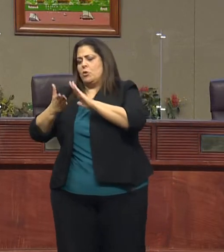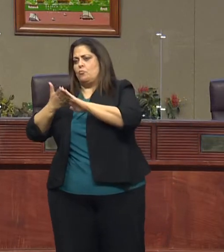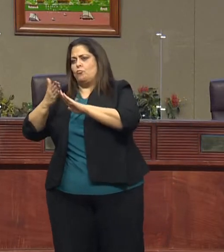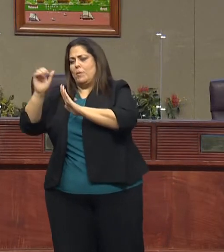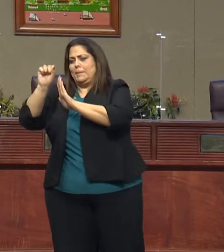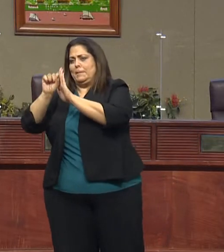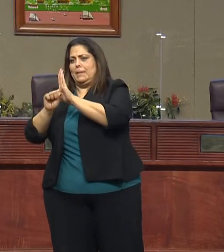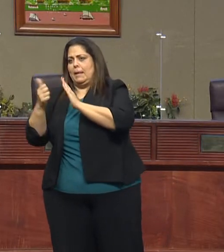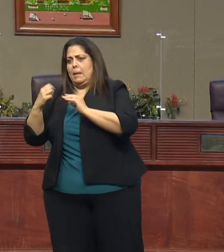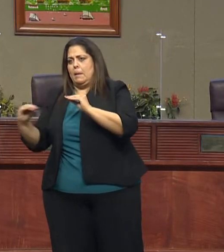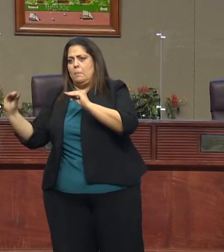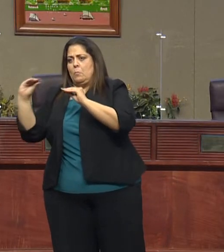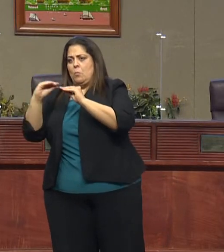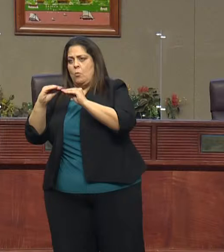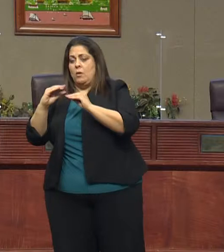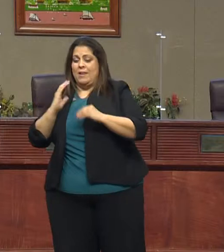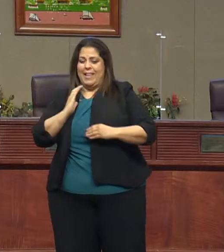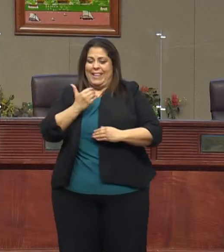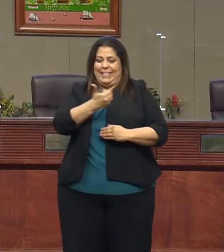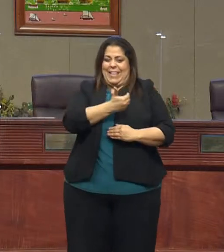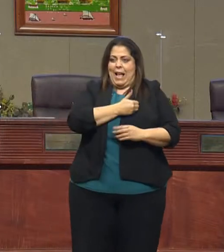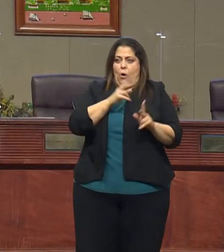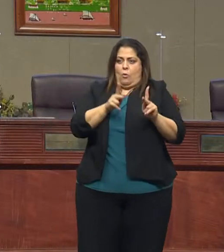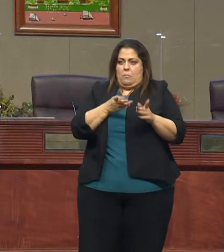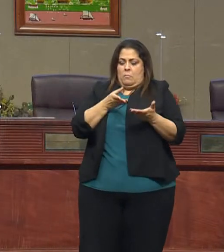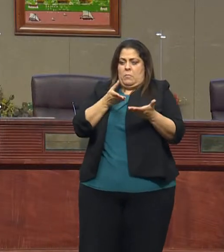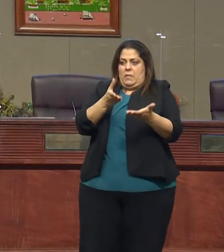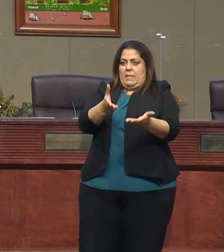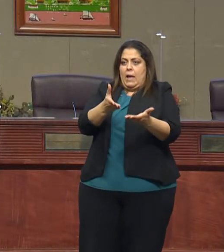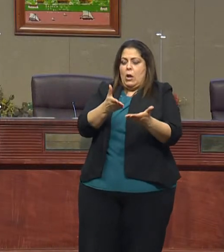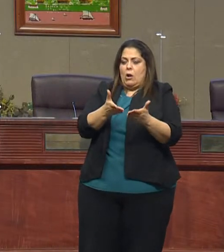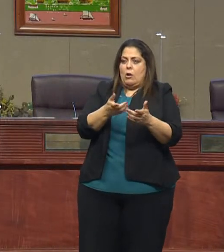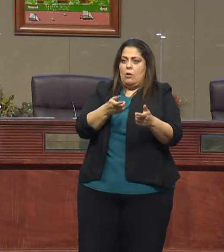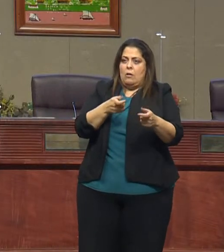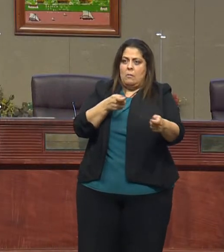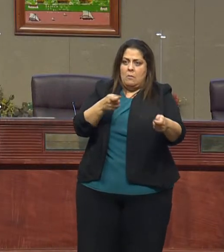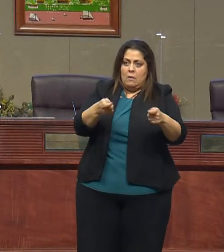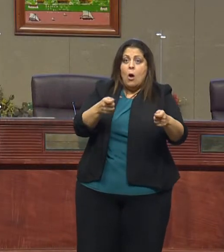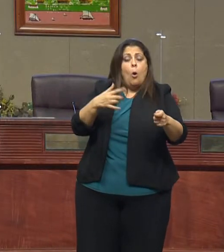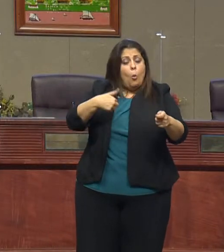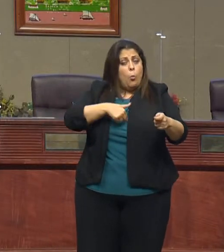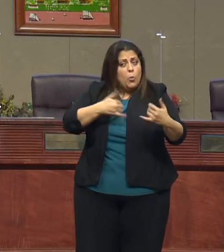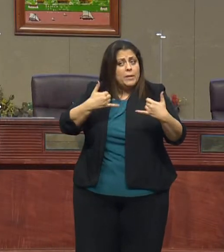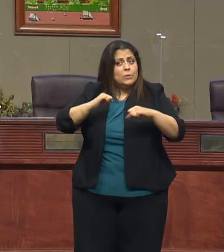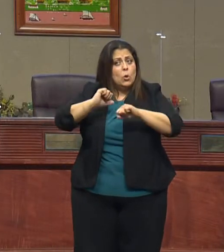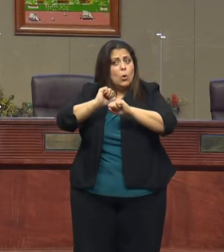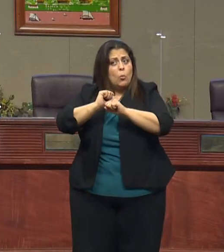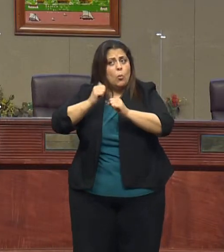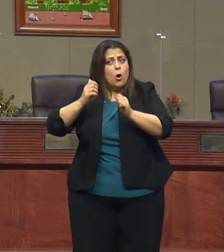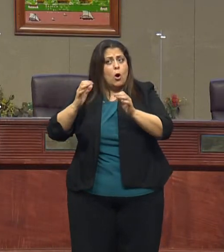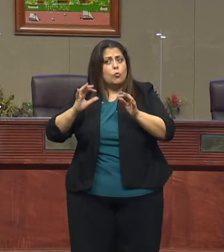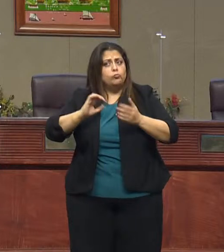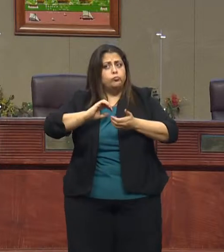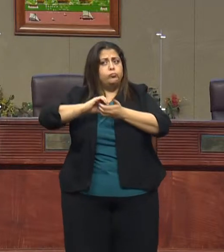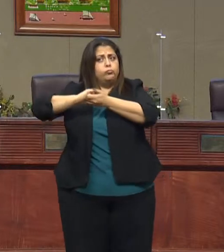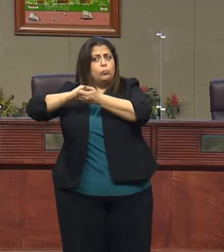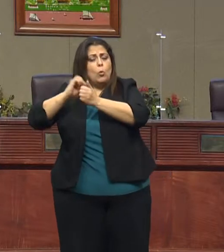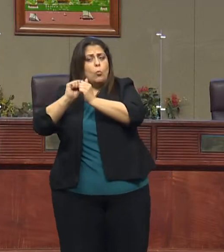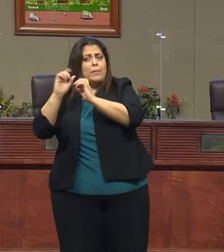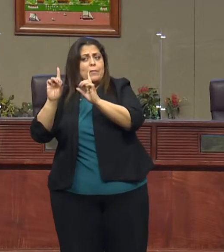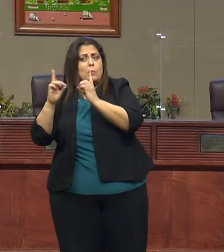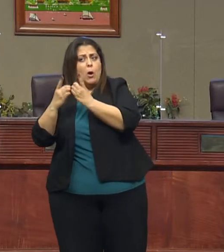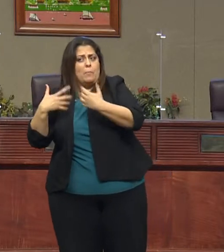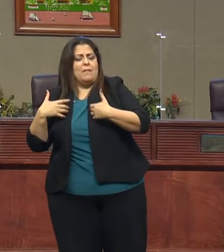our resources that's on the ground out there, although we do work very closely with the Department of